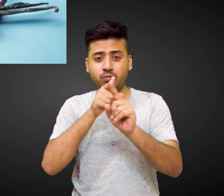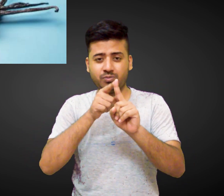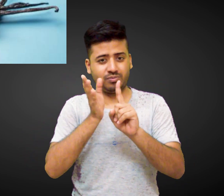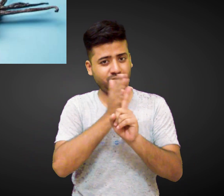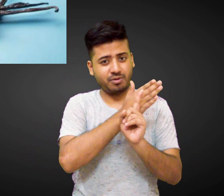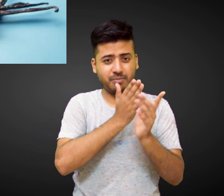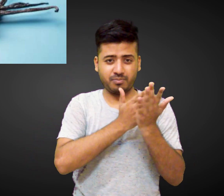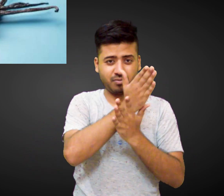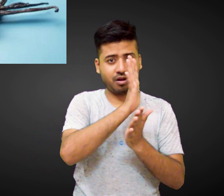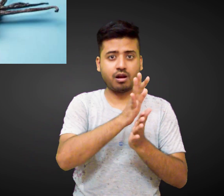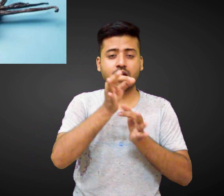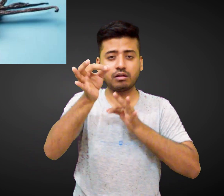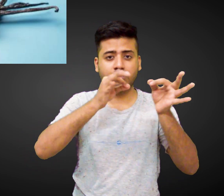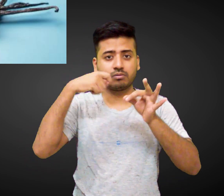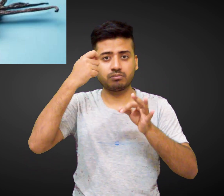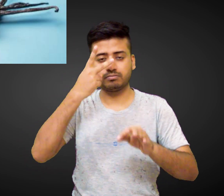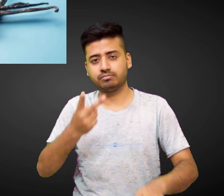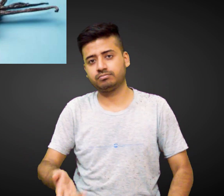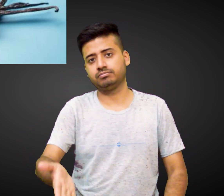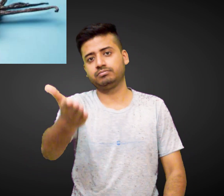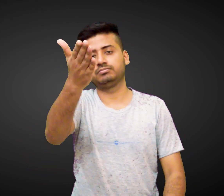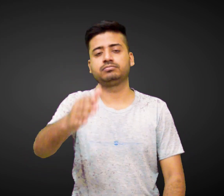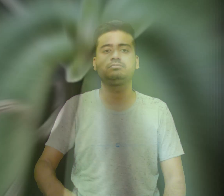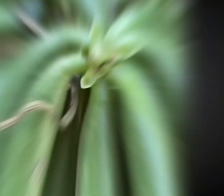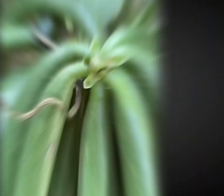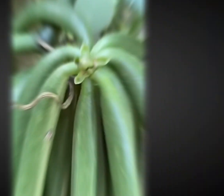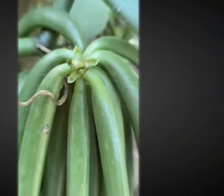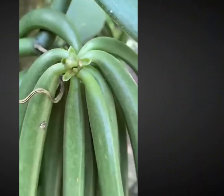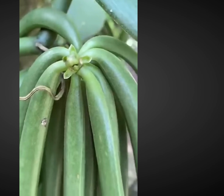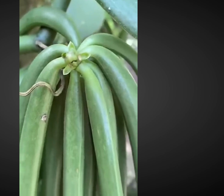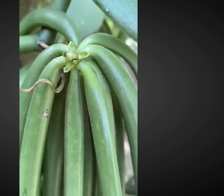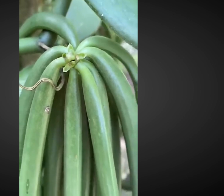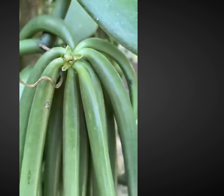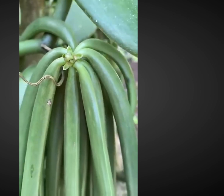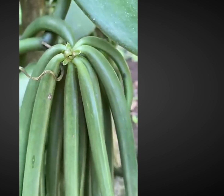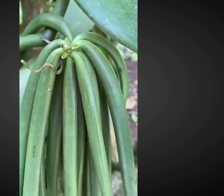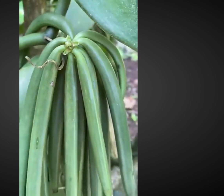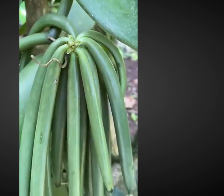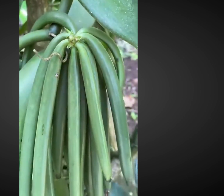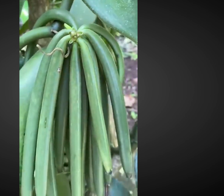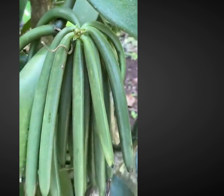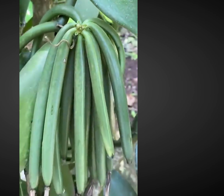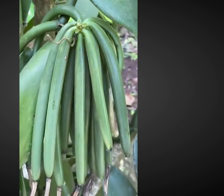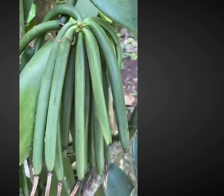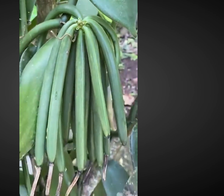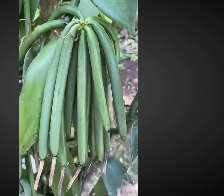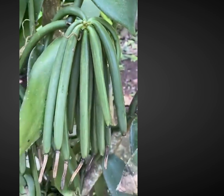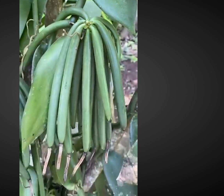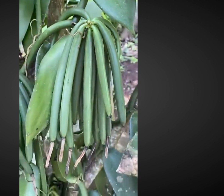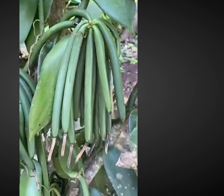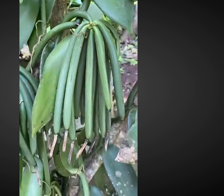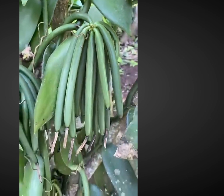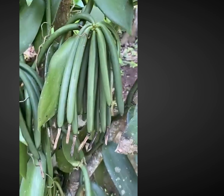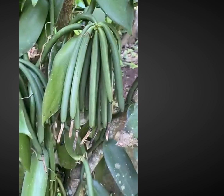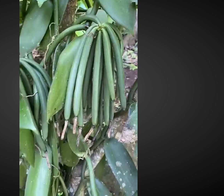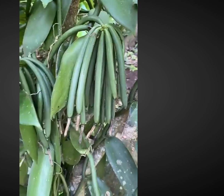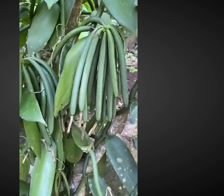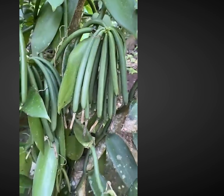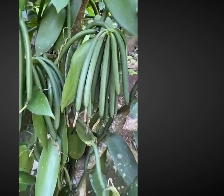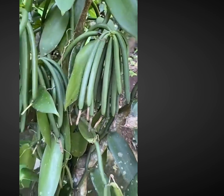health. Additionally, vanilla can be used in skincare and hair care to soothe irritated skin, fight breakouts, and promote hair